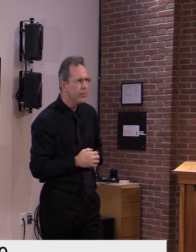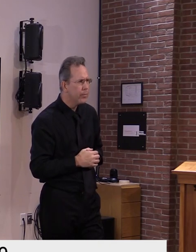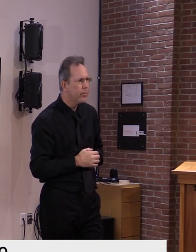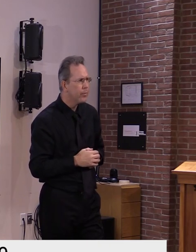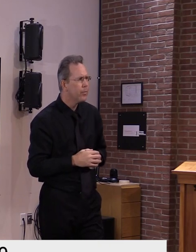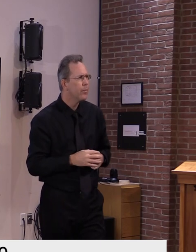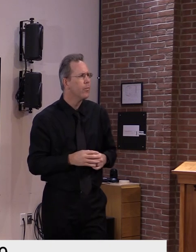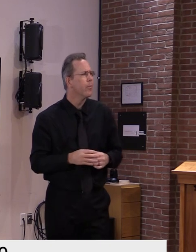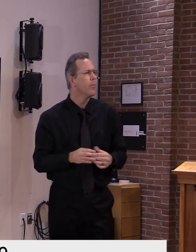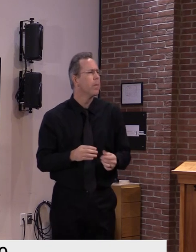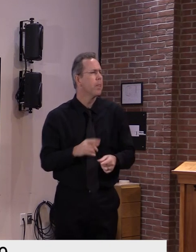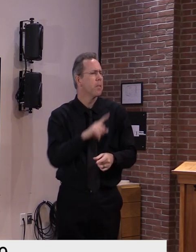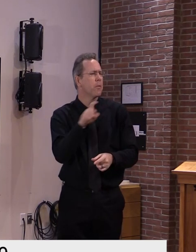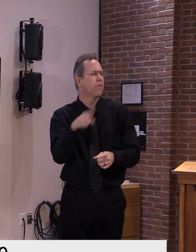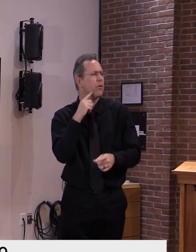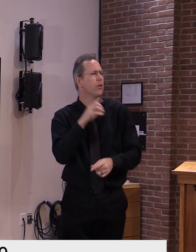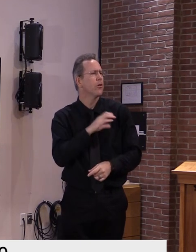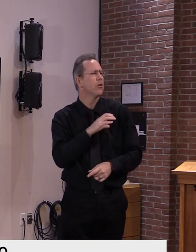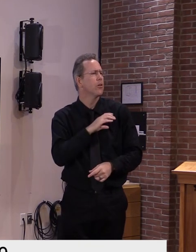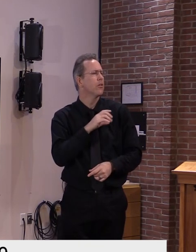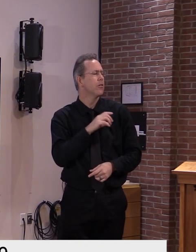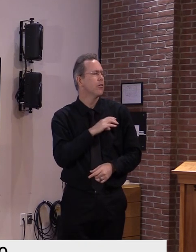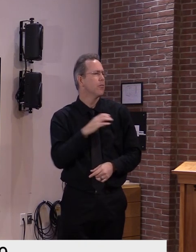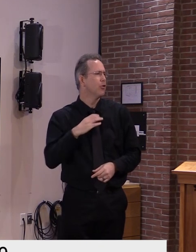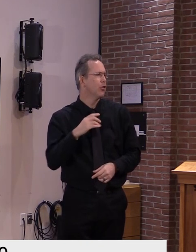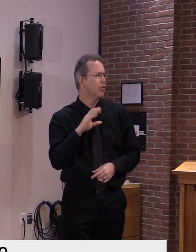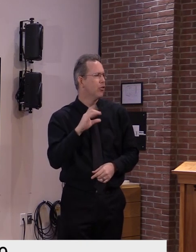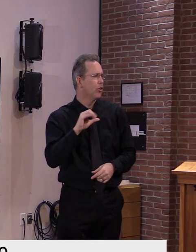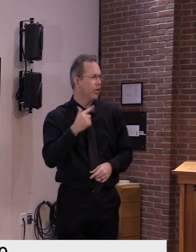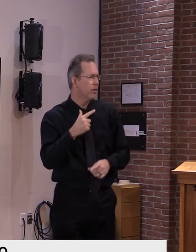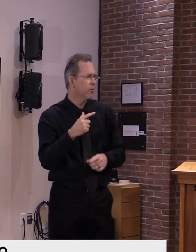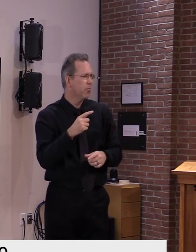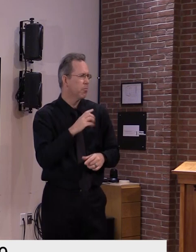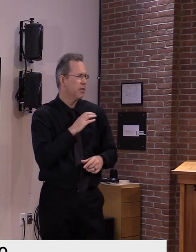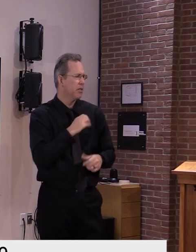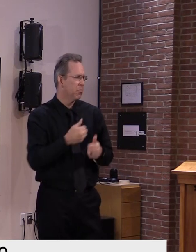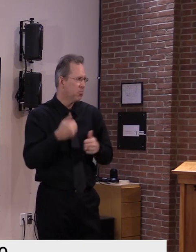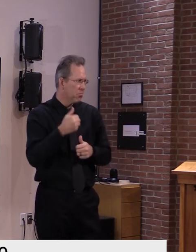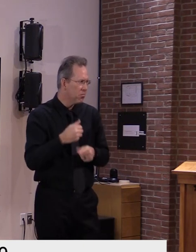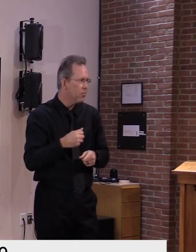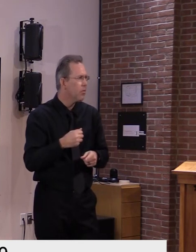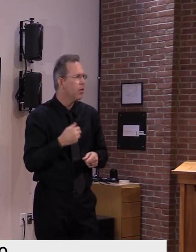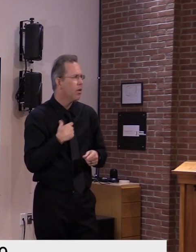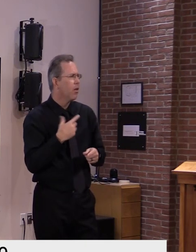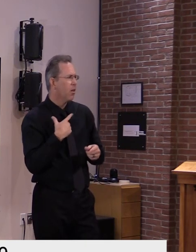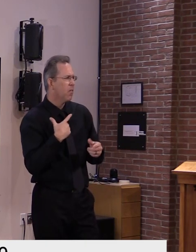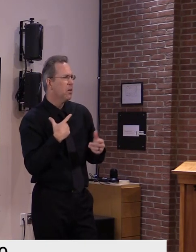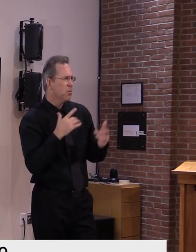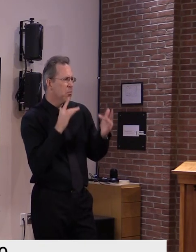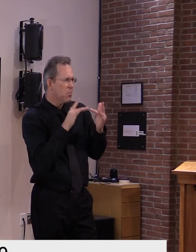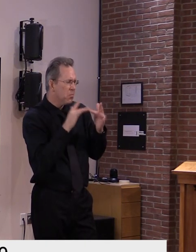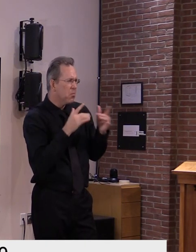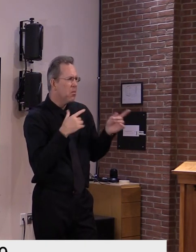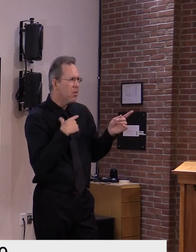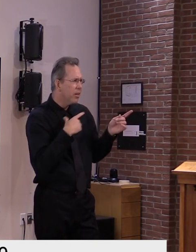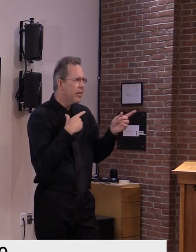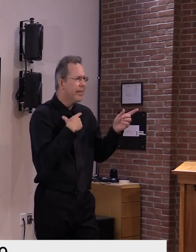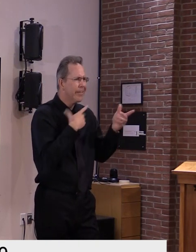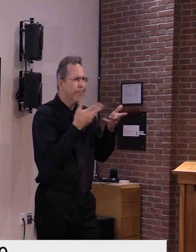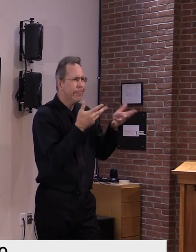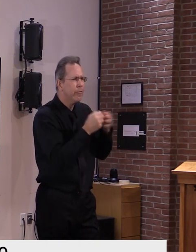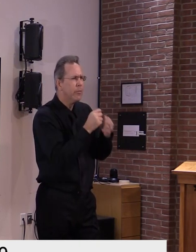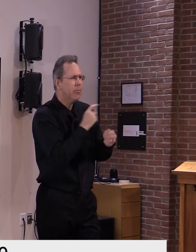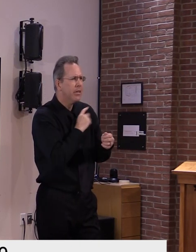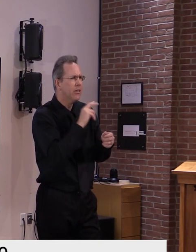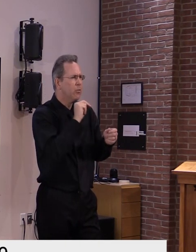are in constant communication with law enforcement organizations around New England and beyond on complex drug investigation.